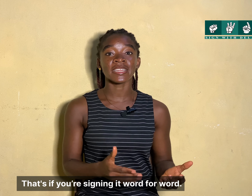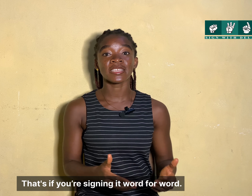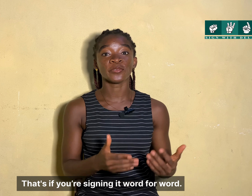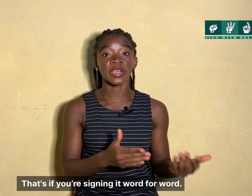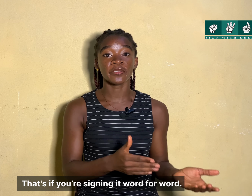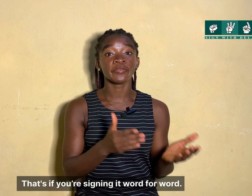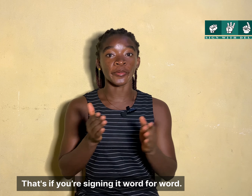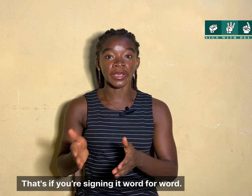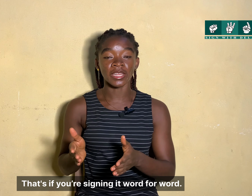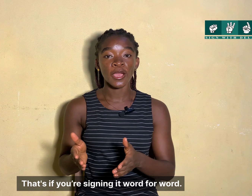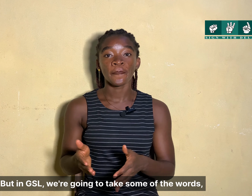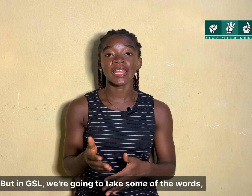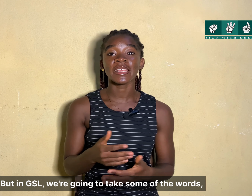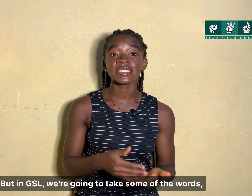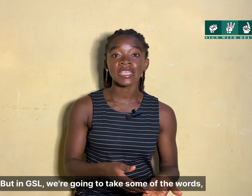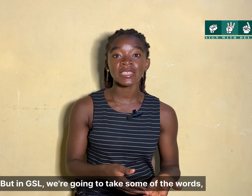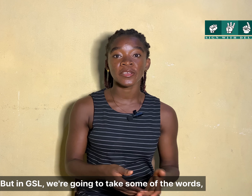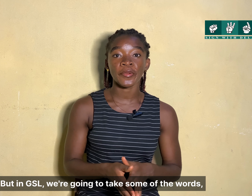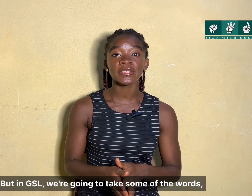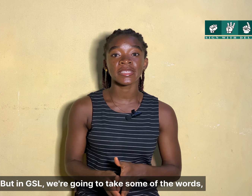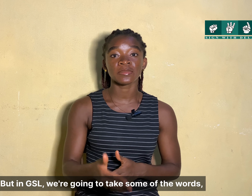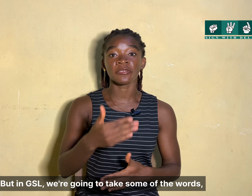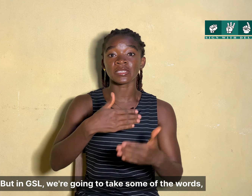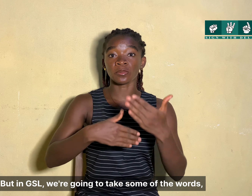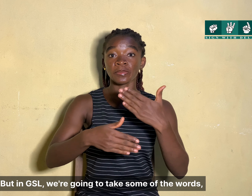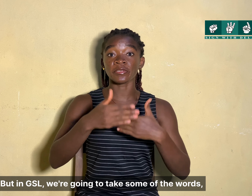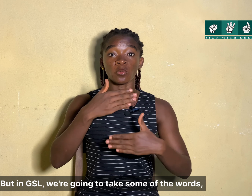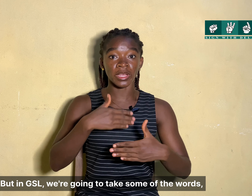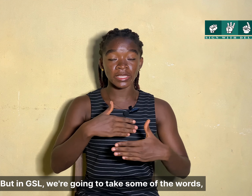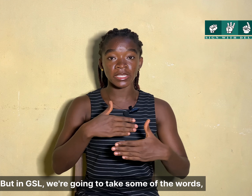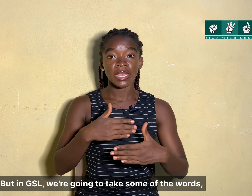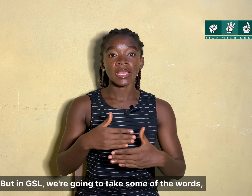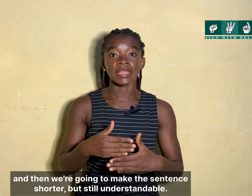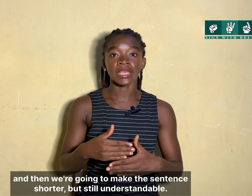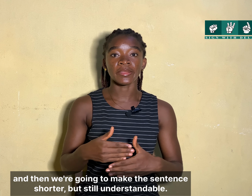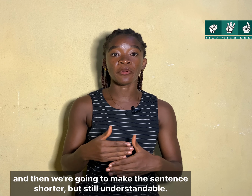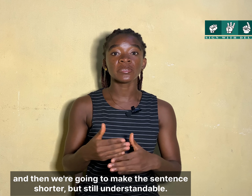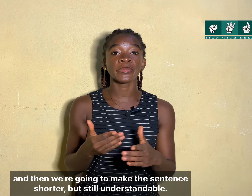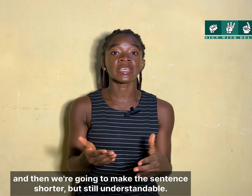signing it word for word. But then in JSA we are going to take some of the words and then we are